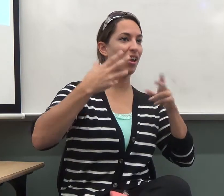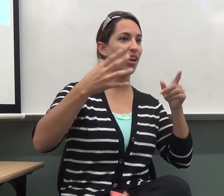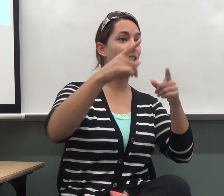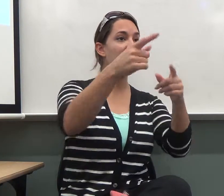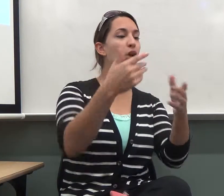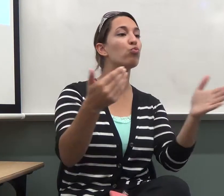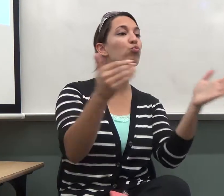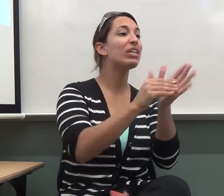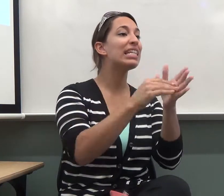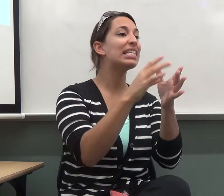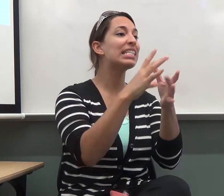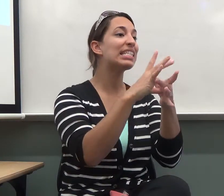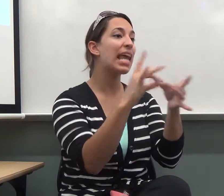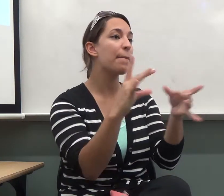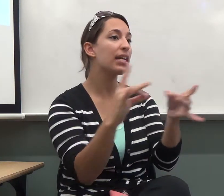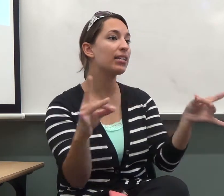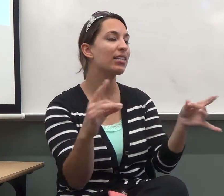good. We call that a paraphrase. Yeah.